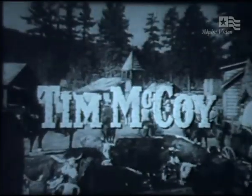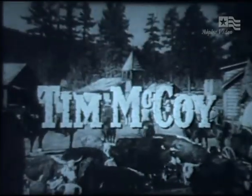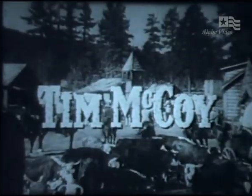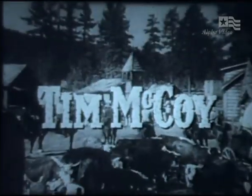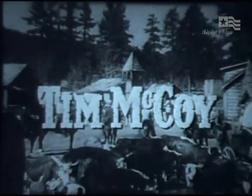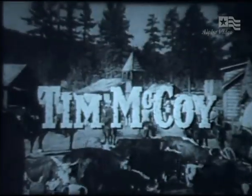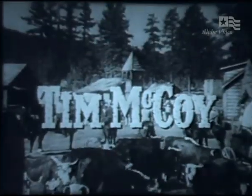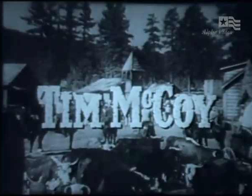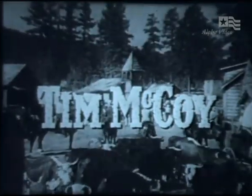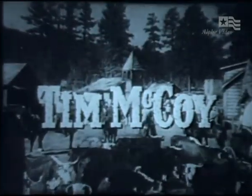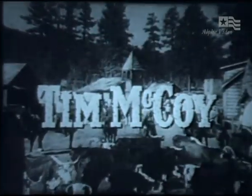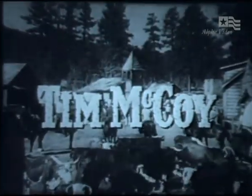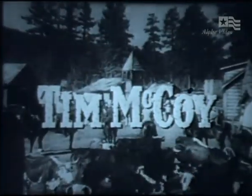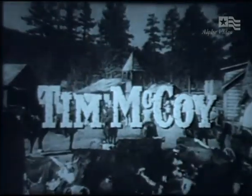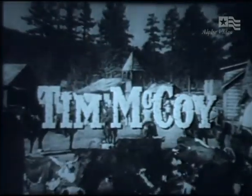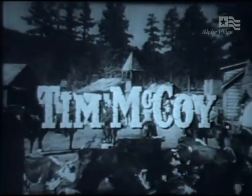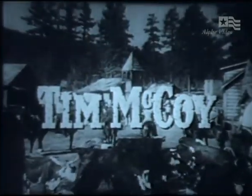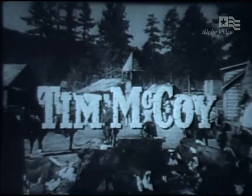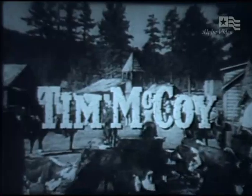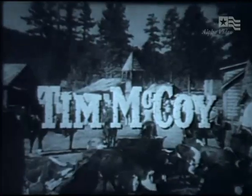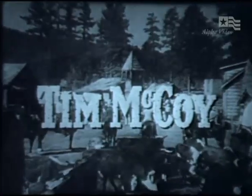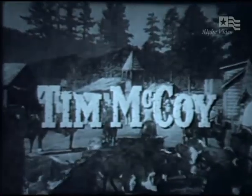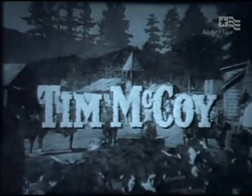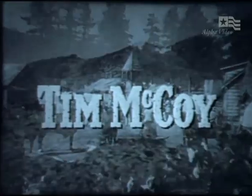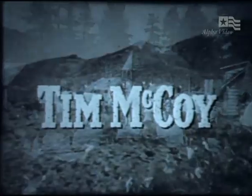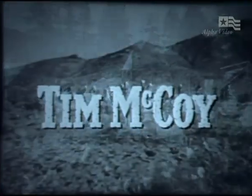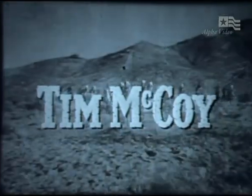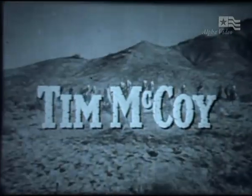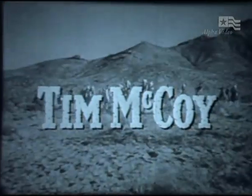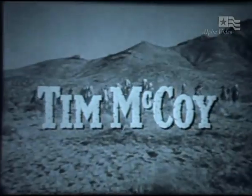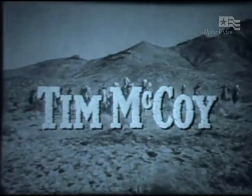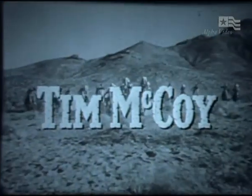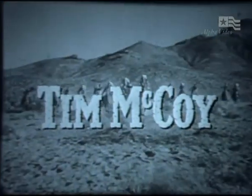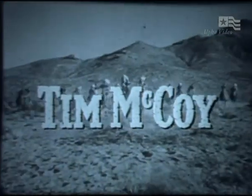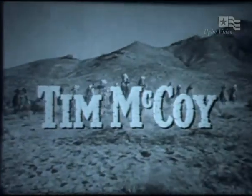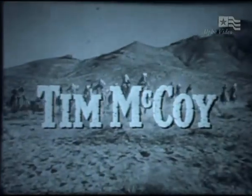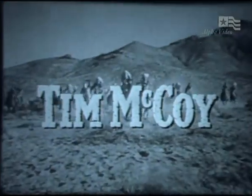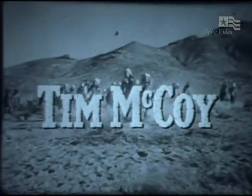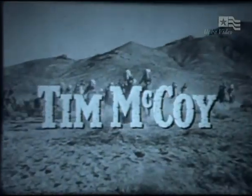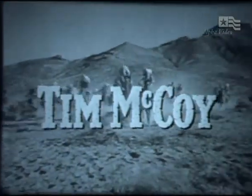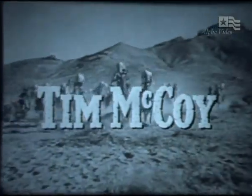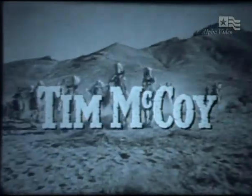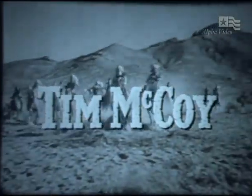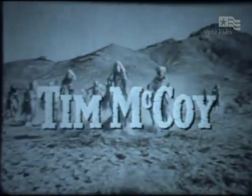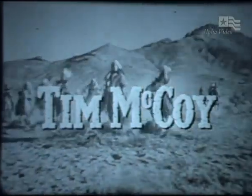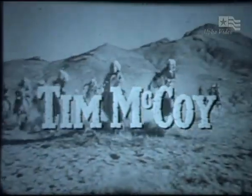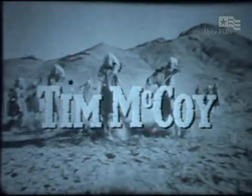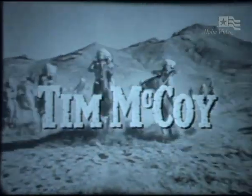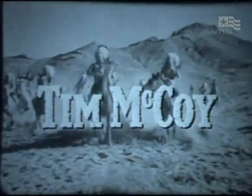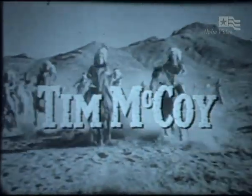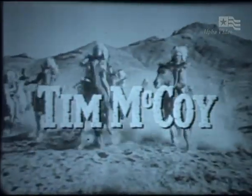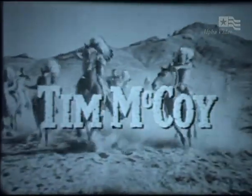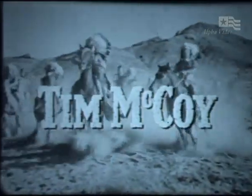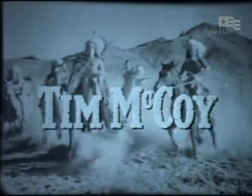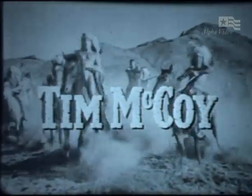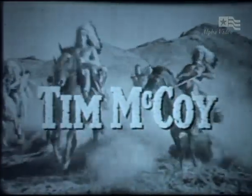Once again, America's favorite Western storyteller brings you the fabulous West. Authentic stories of its